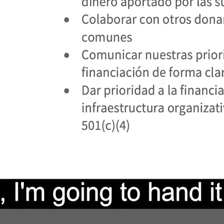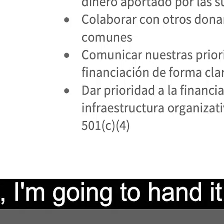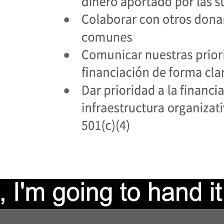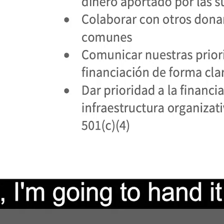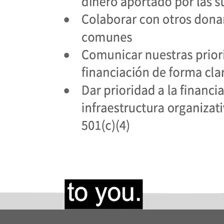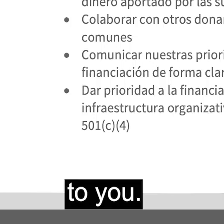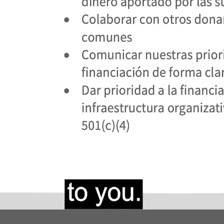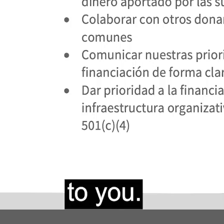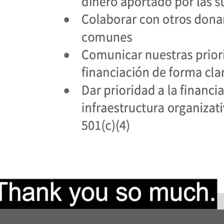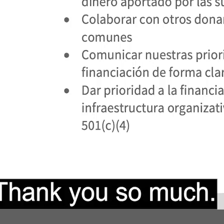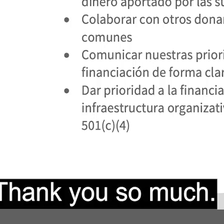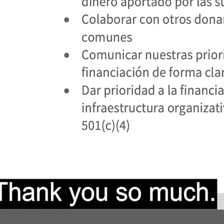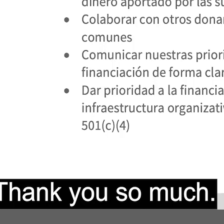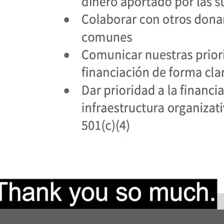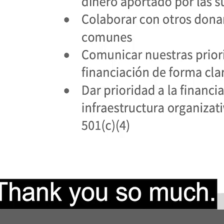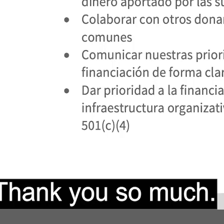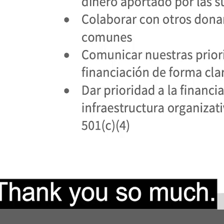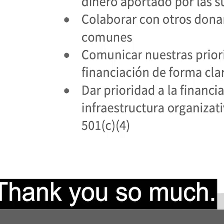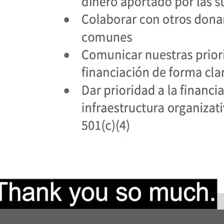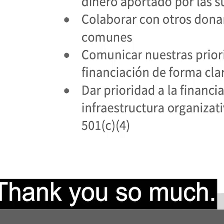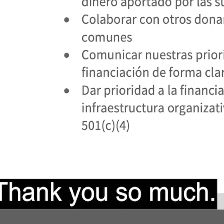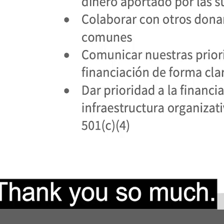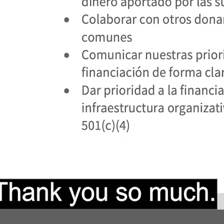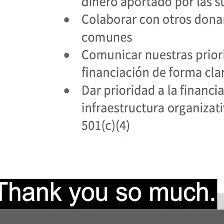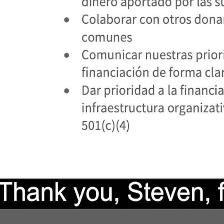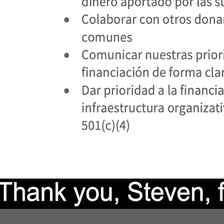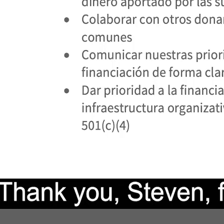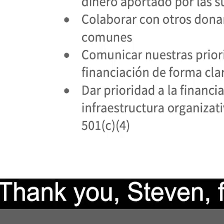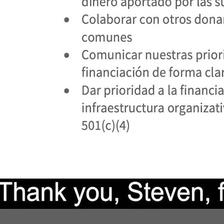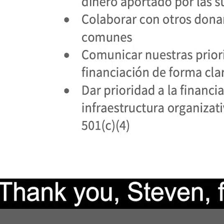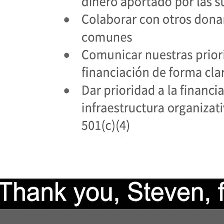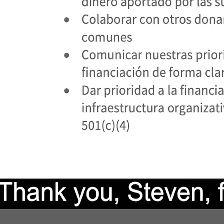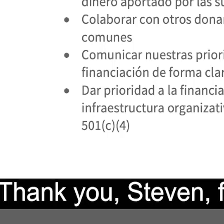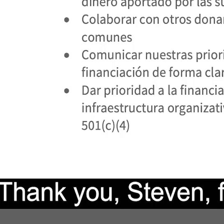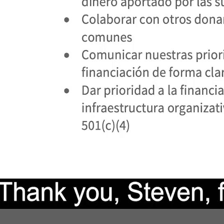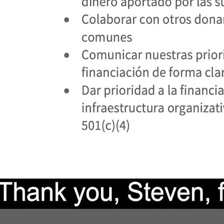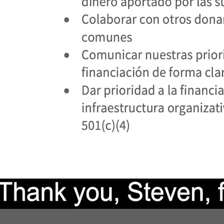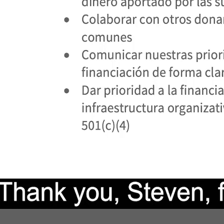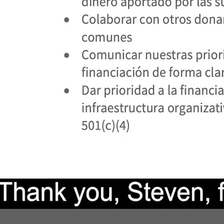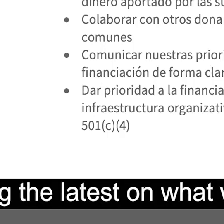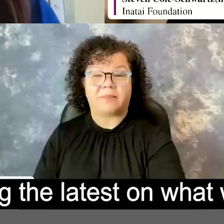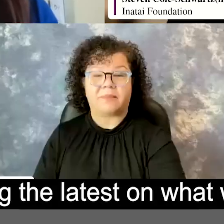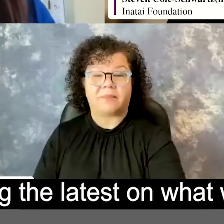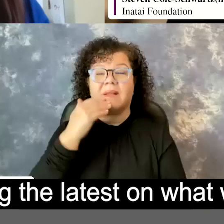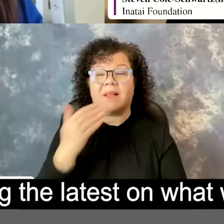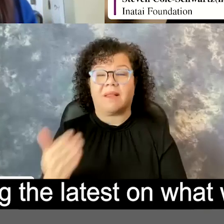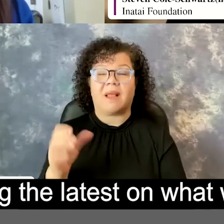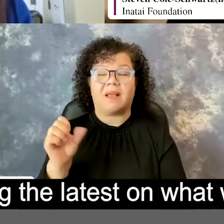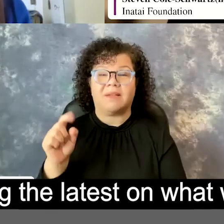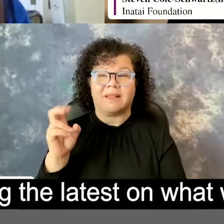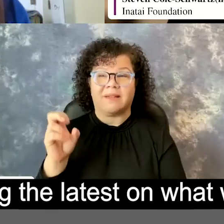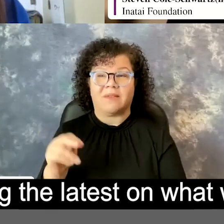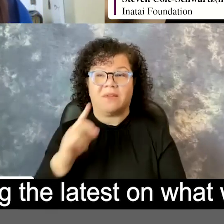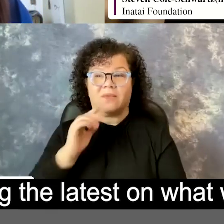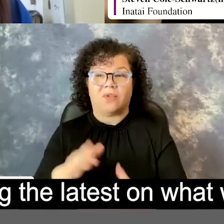Emma, I'm going to hand it back to you. Thank you so much. Limt, thank you, Stephen, for sharing the latest